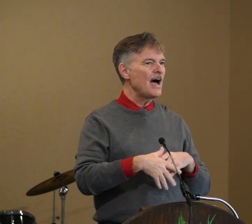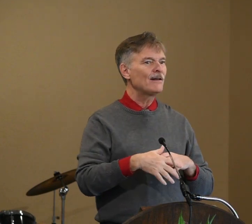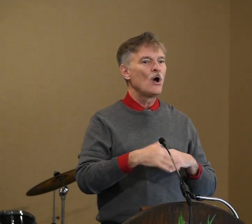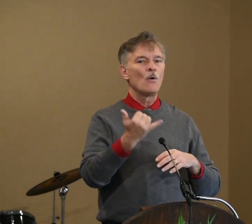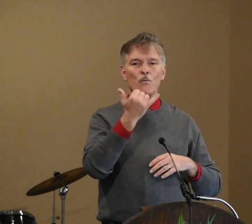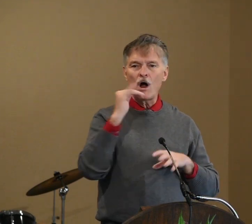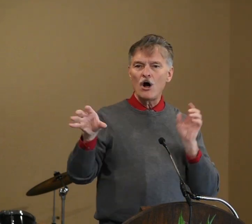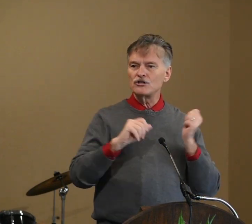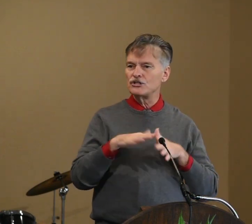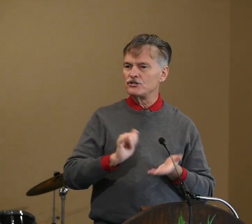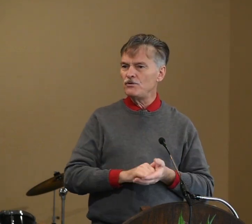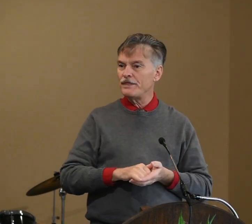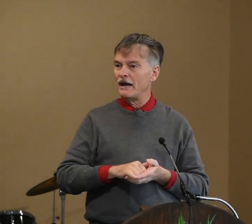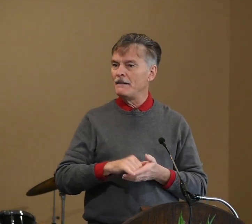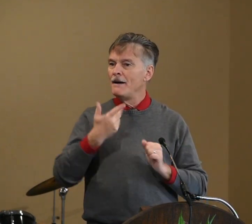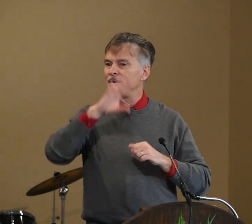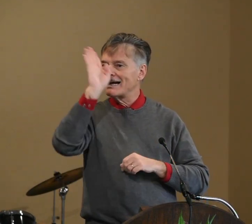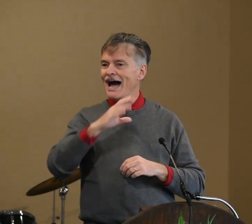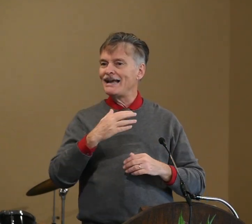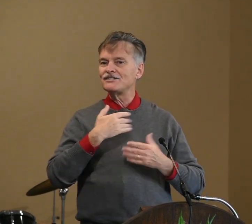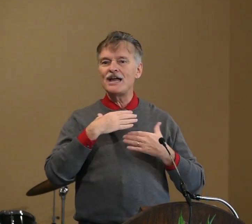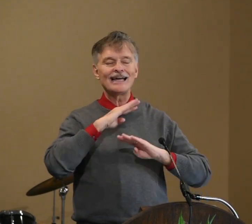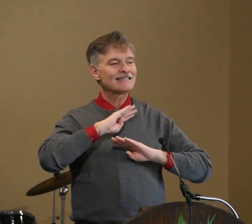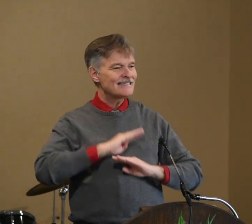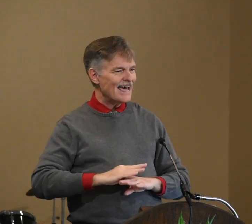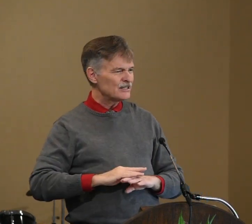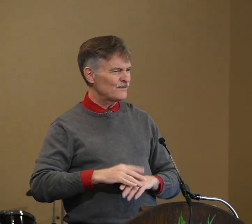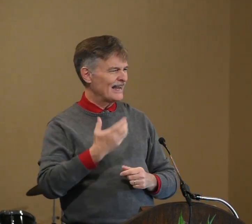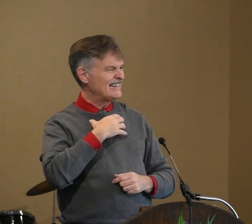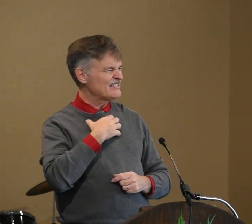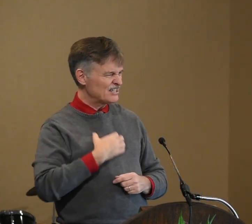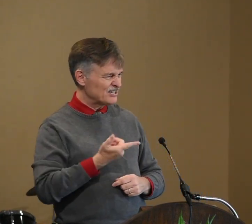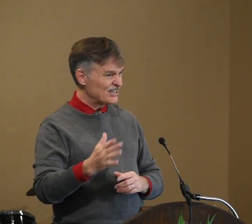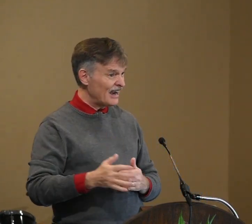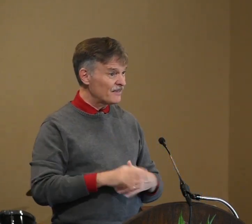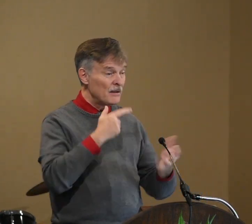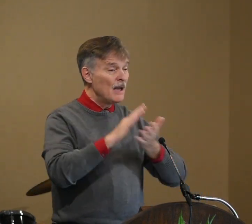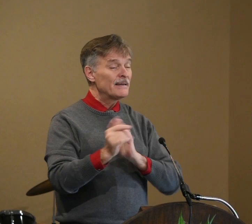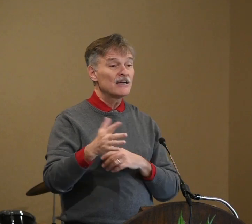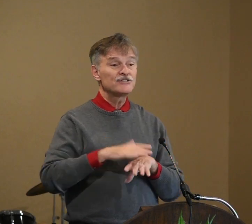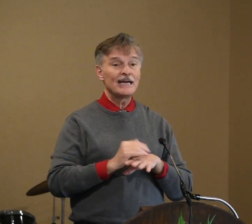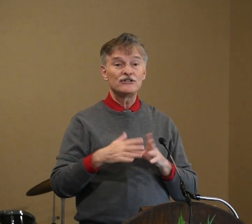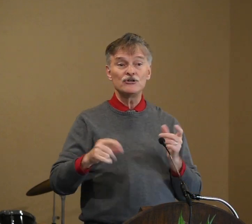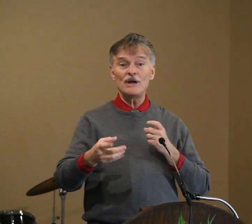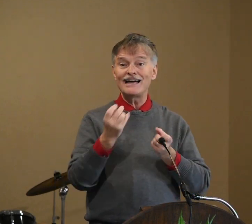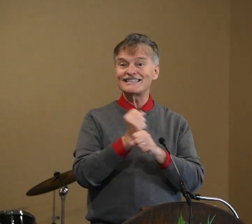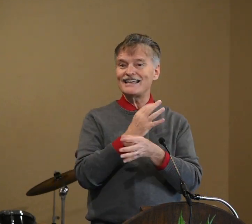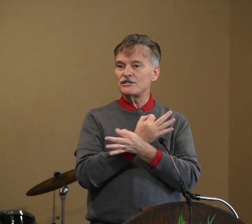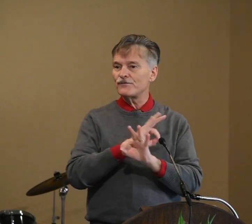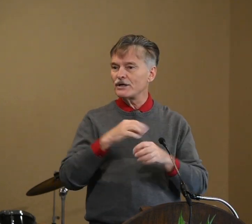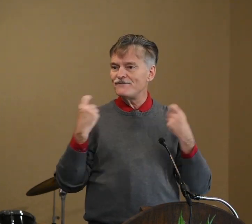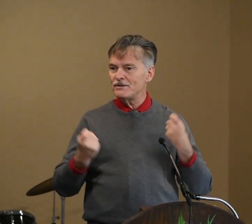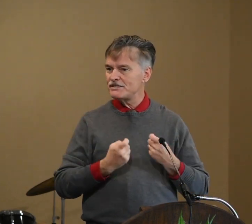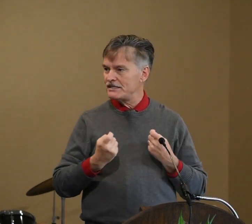not wrong to do them, but God is not satisfied. He doesn't desire them because they do not set us free from